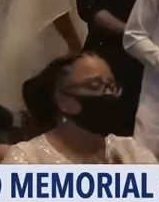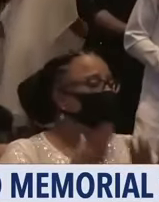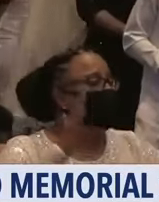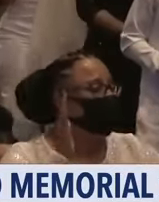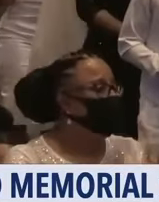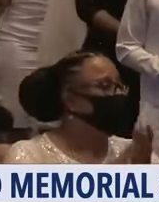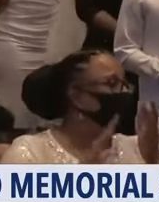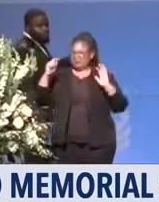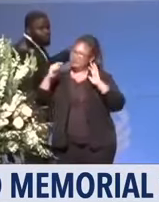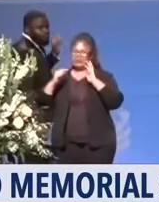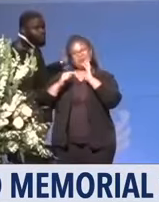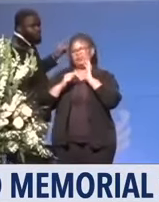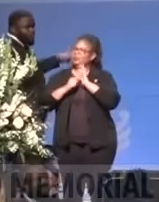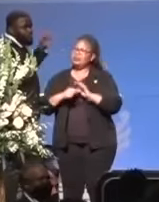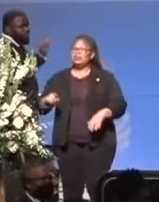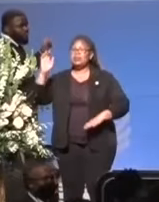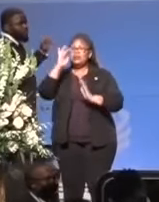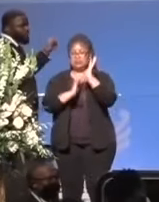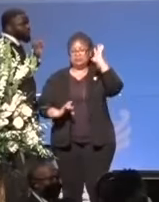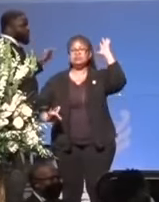He will.